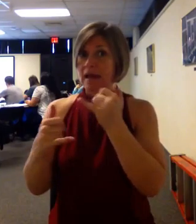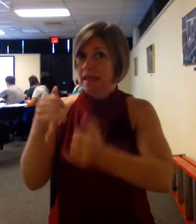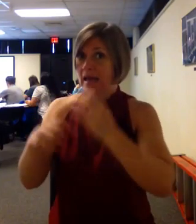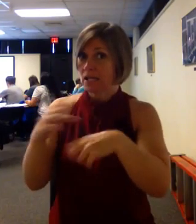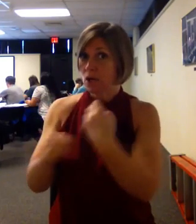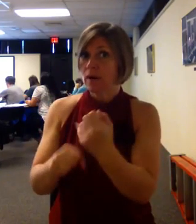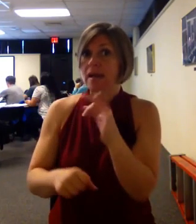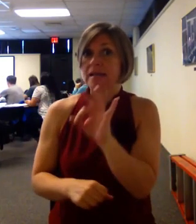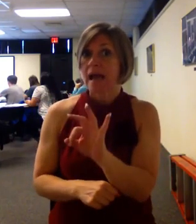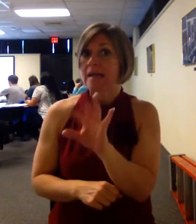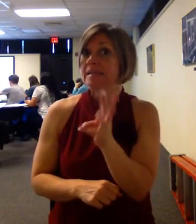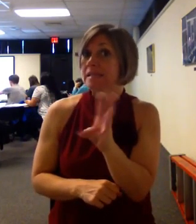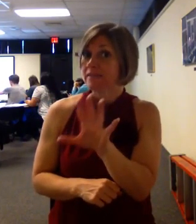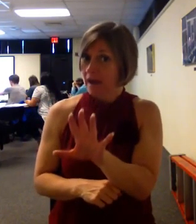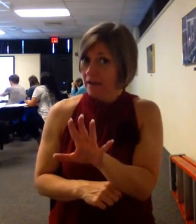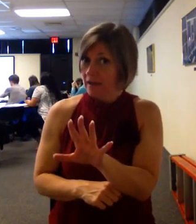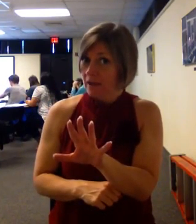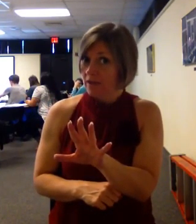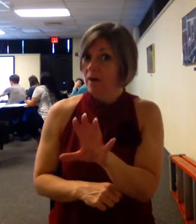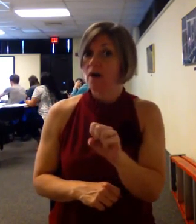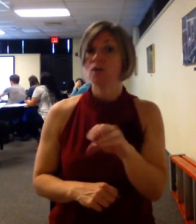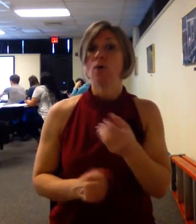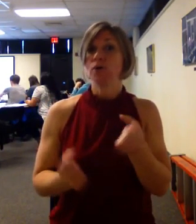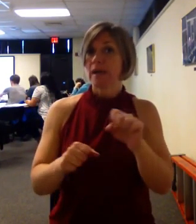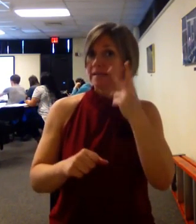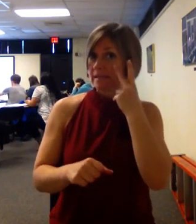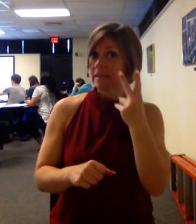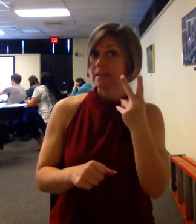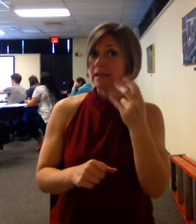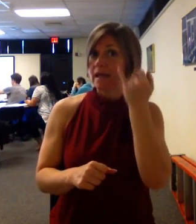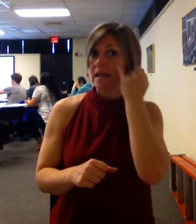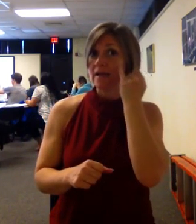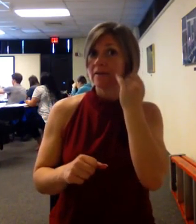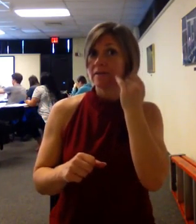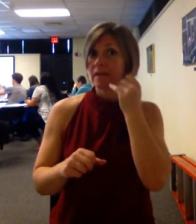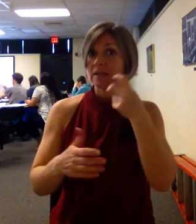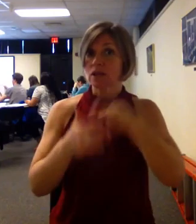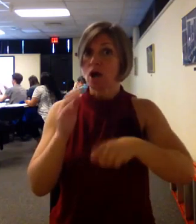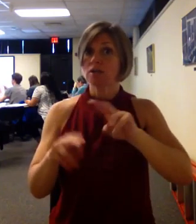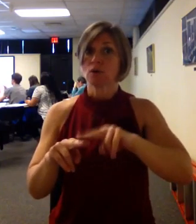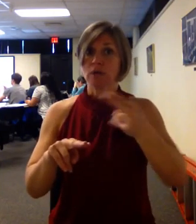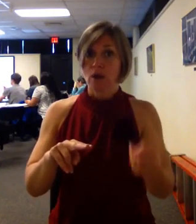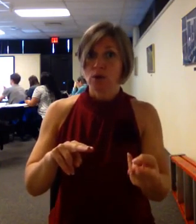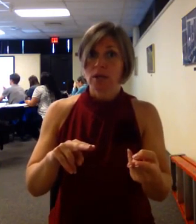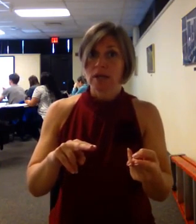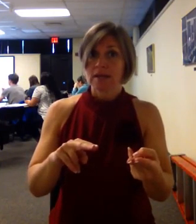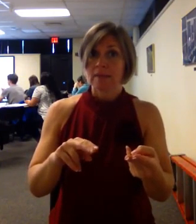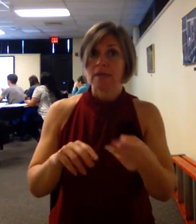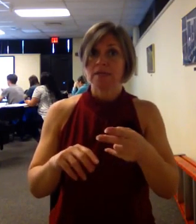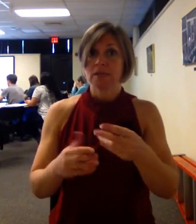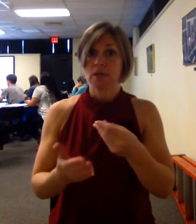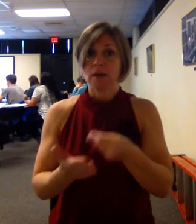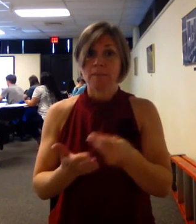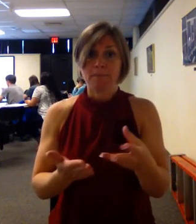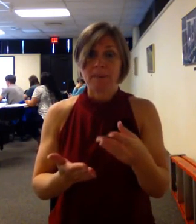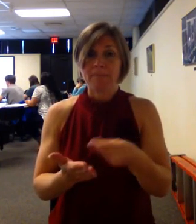$965. So I like this so that you can also see that if the price goes down, then you're losing ground. Okay. You're not having a capital gain,